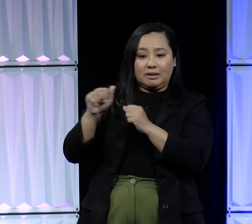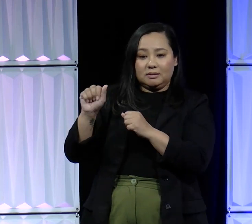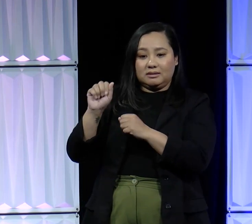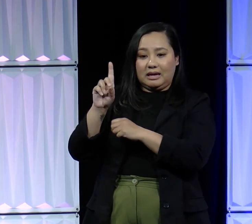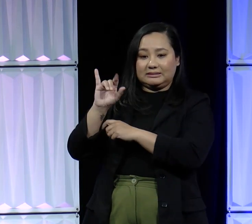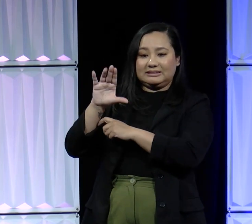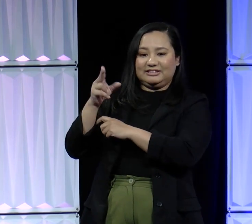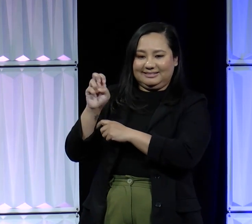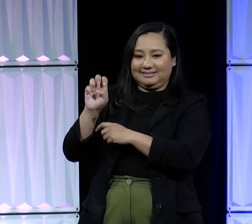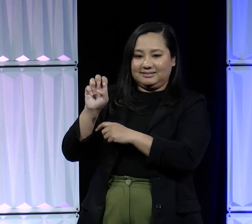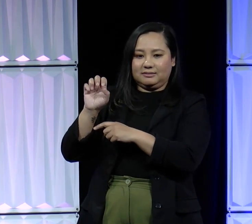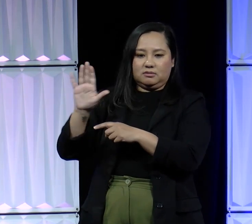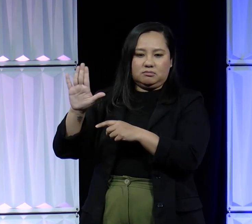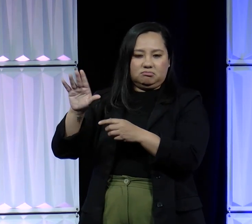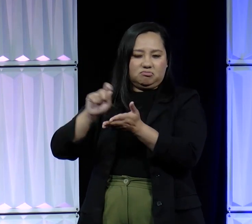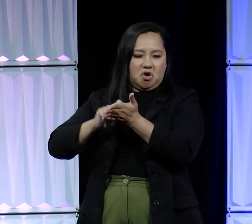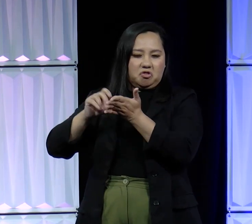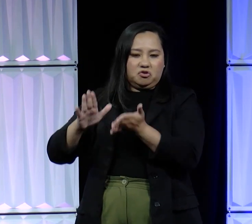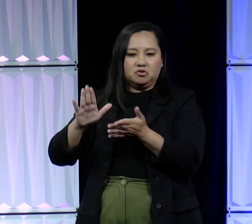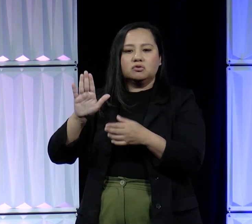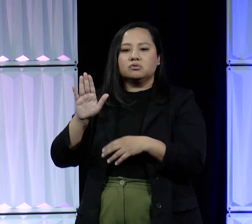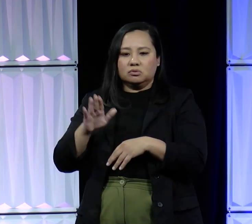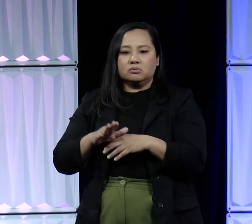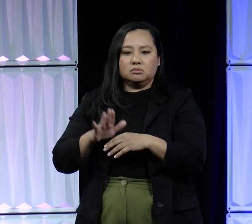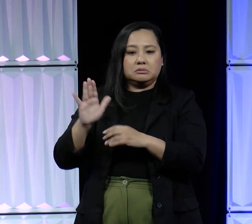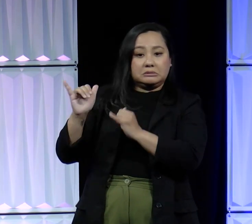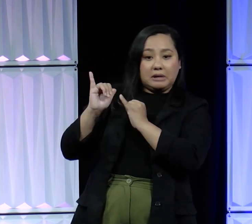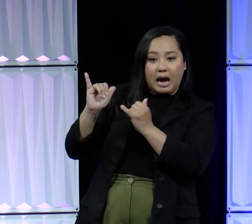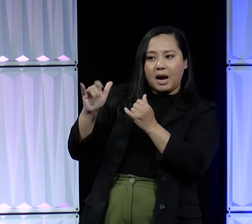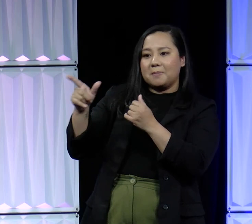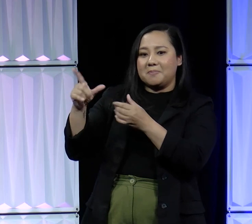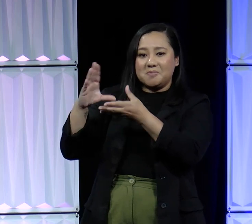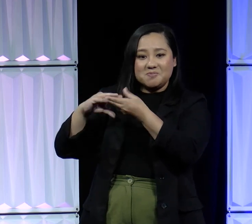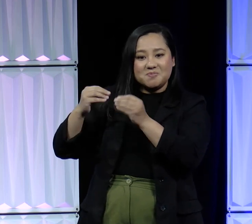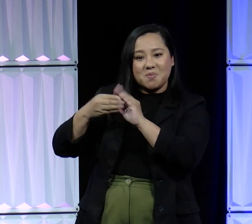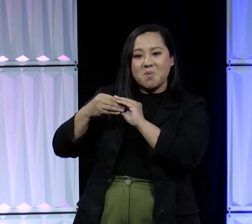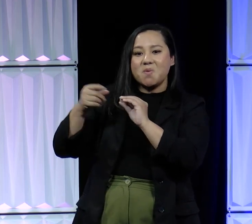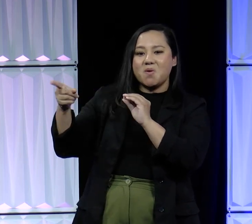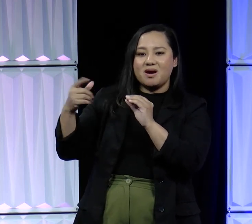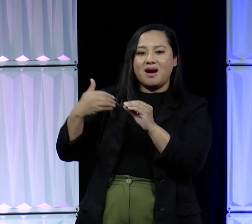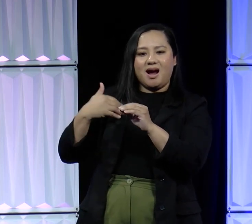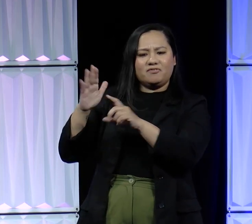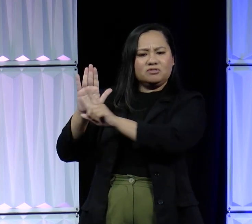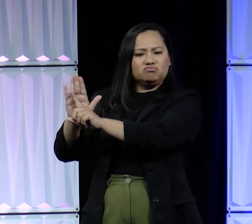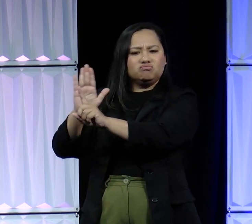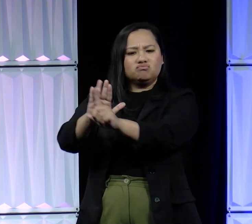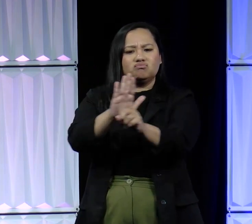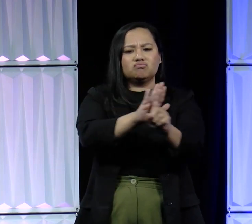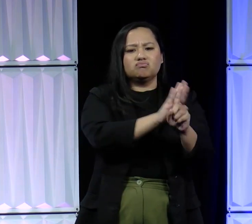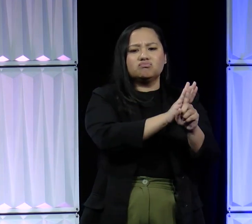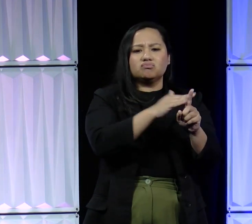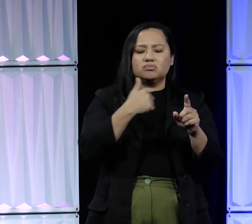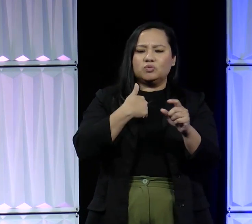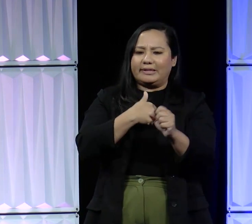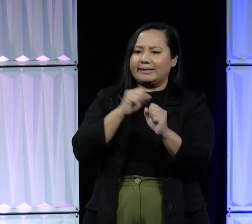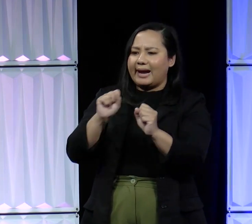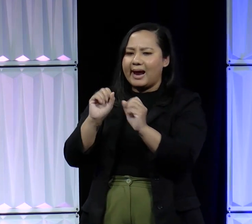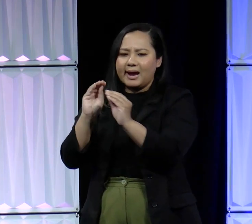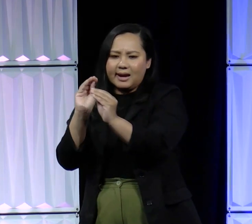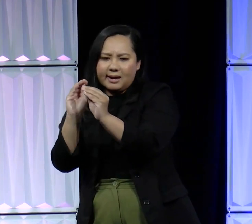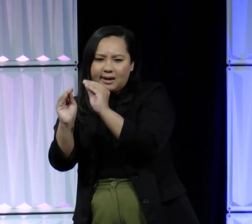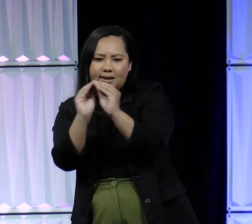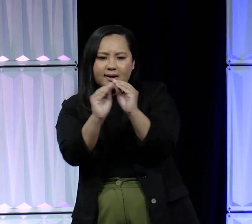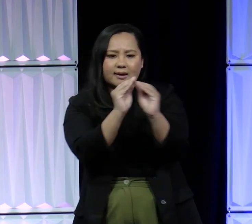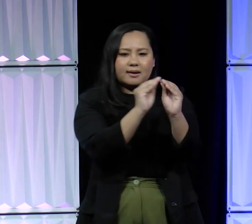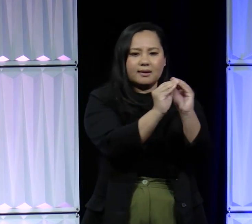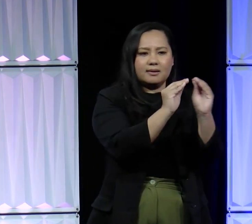the dignity of a people, but stories can also repair that broken dignity. My coach ignored the fact that I went running on